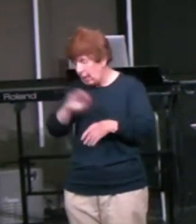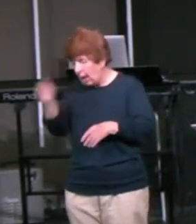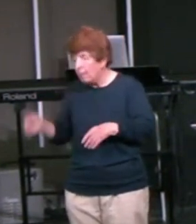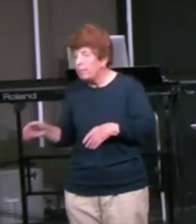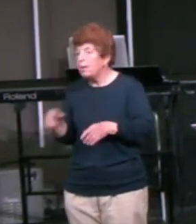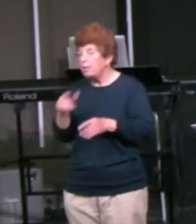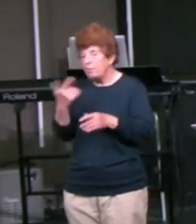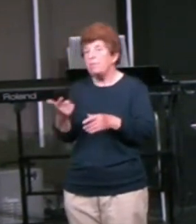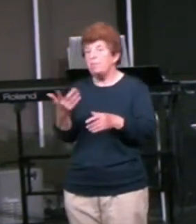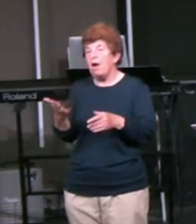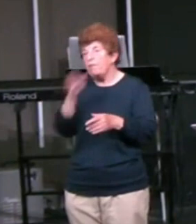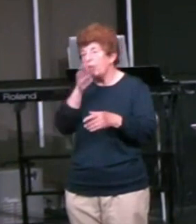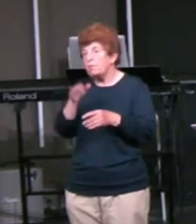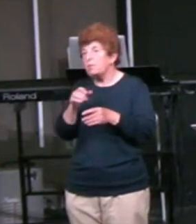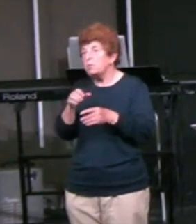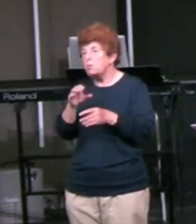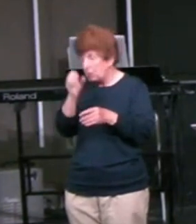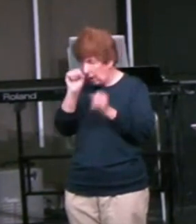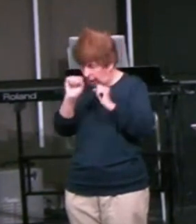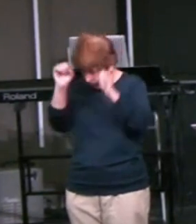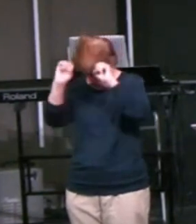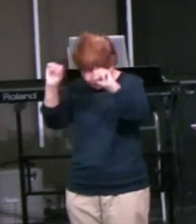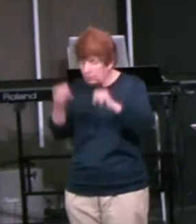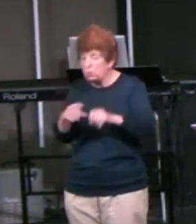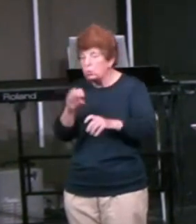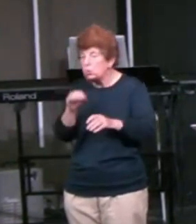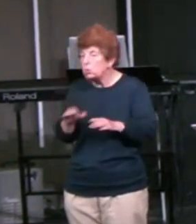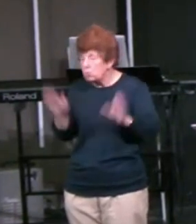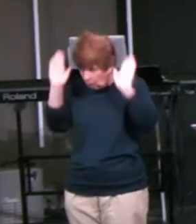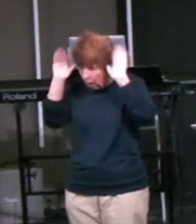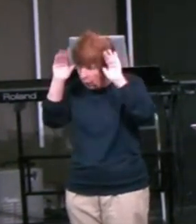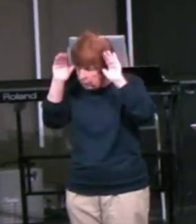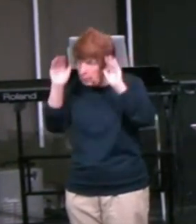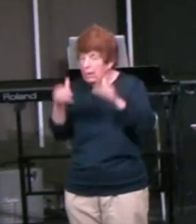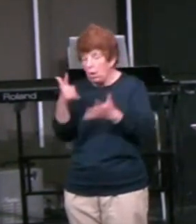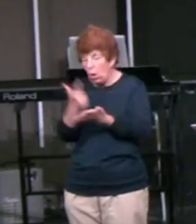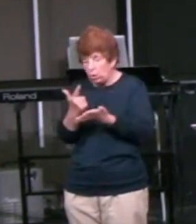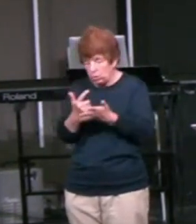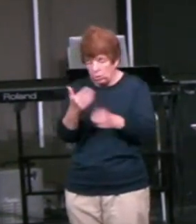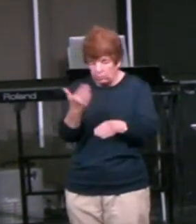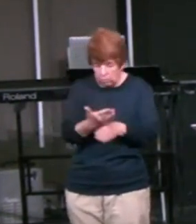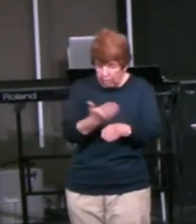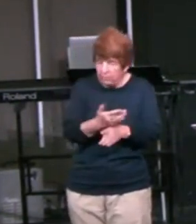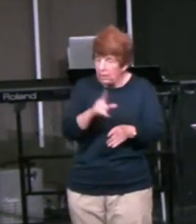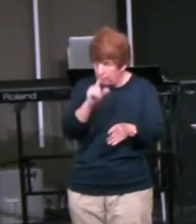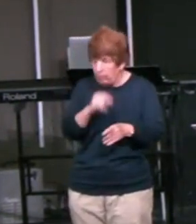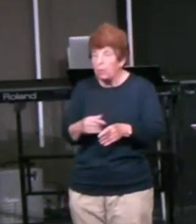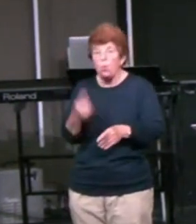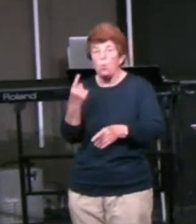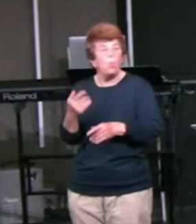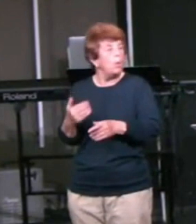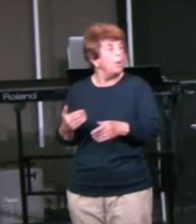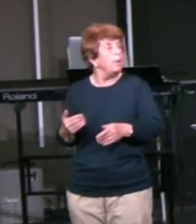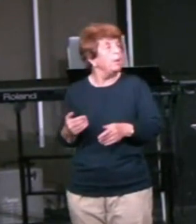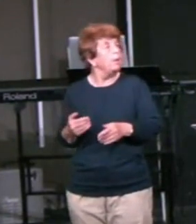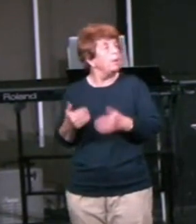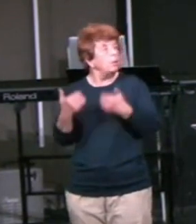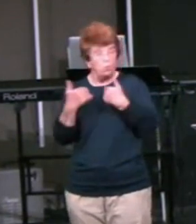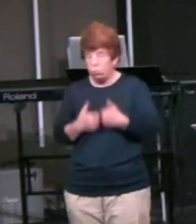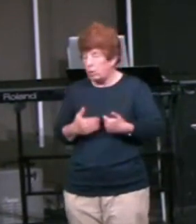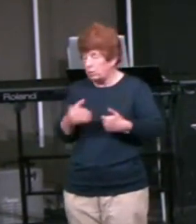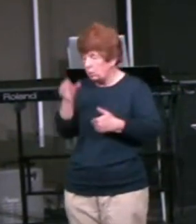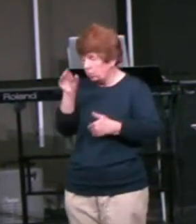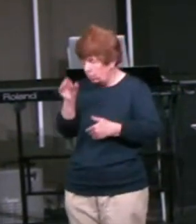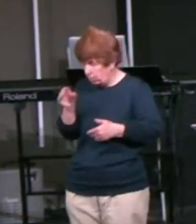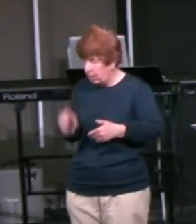of oxen, 500 female donkeys. He also had many servants. He was, in fact, the richest person in